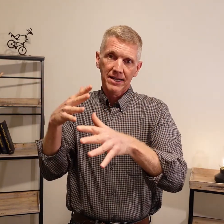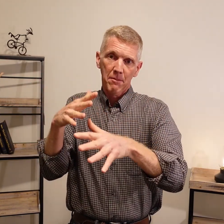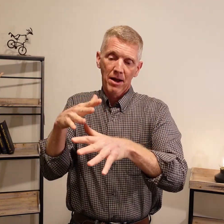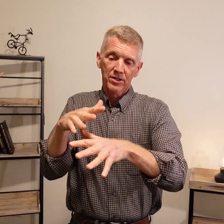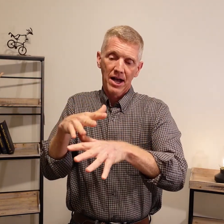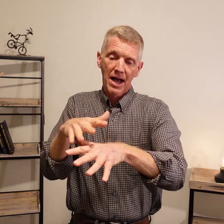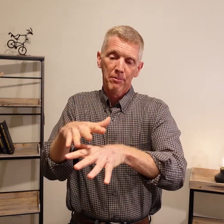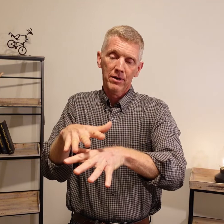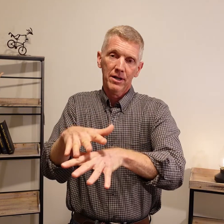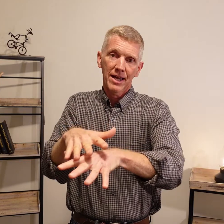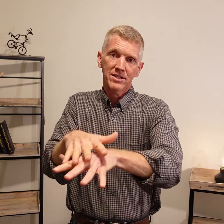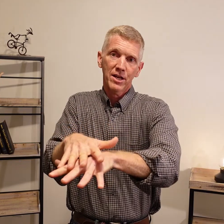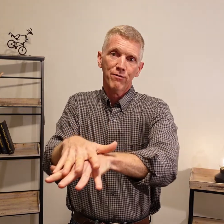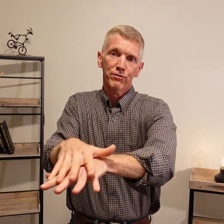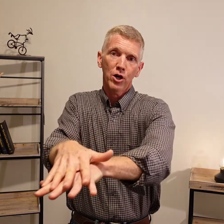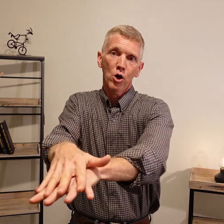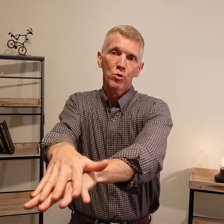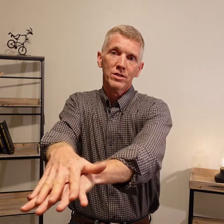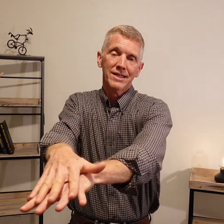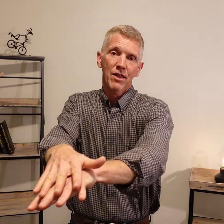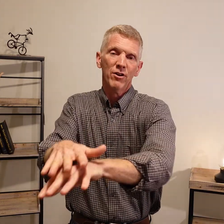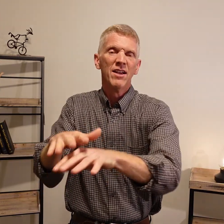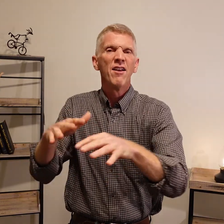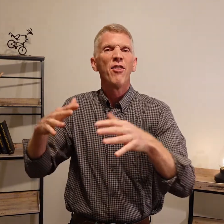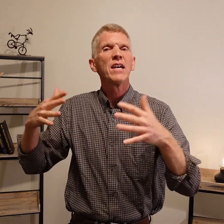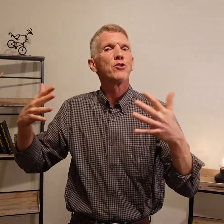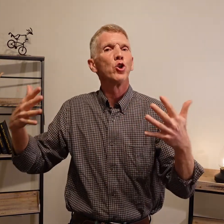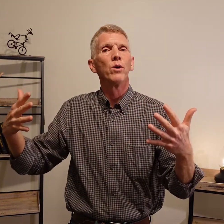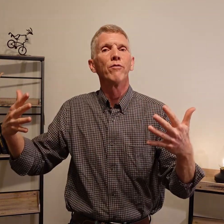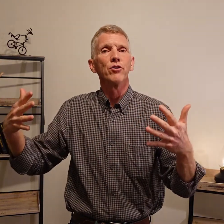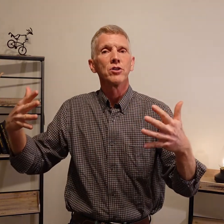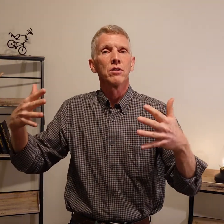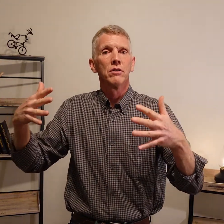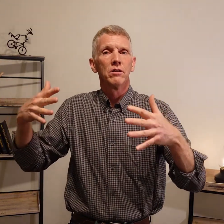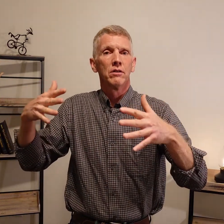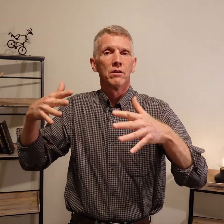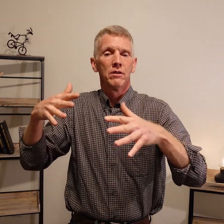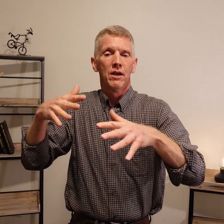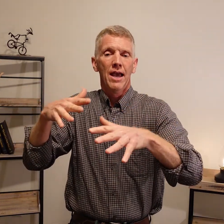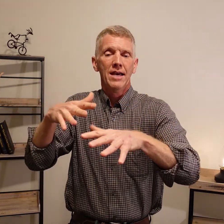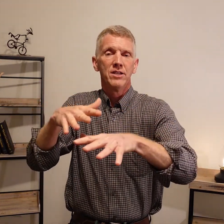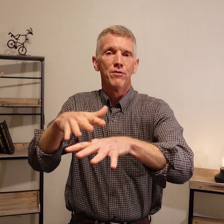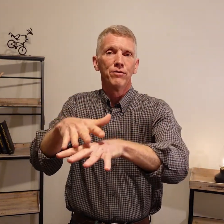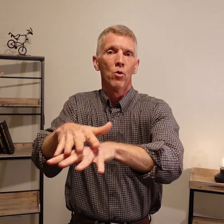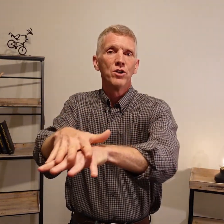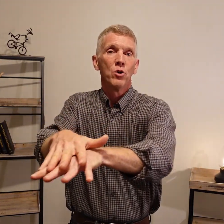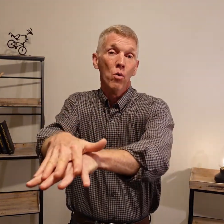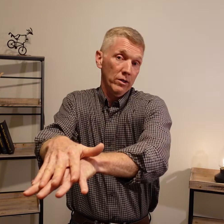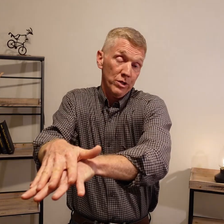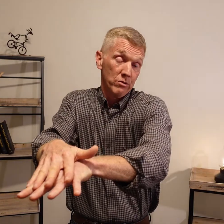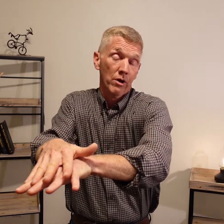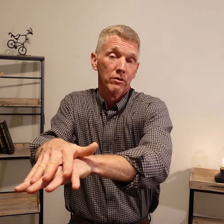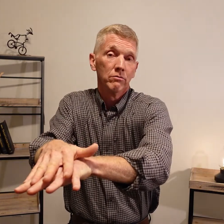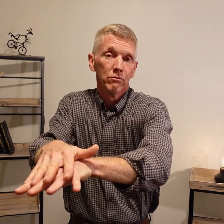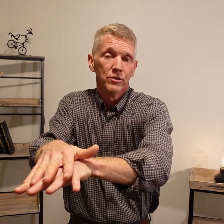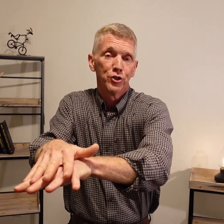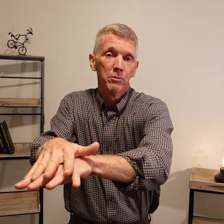on top as they flow together. Think of 2 rivers as they flow into one, which is where the term comes